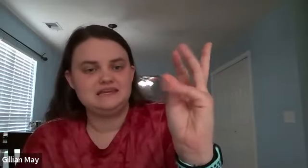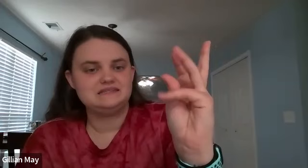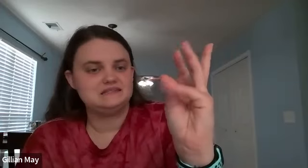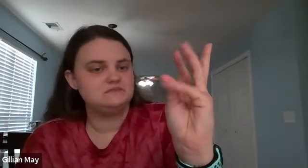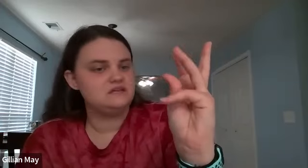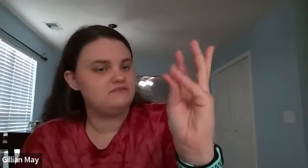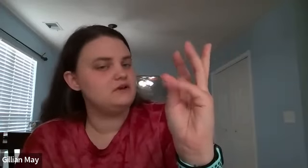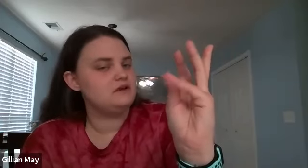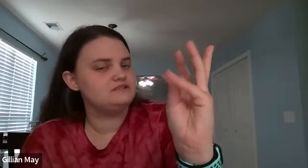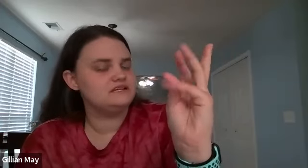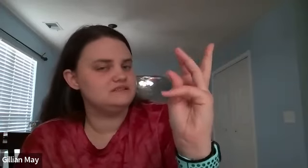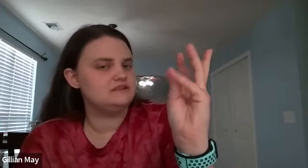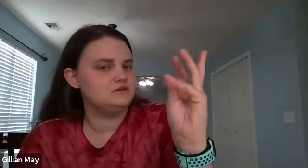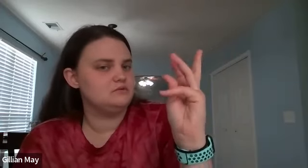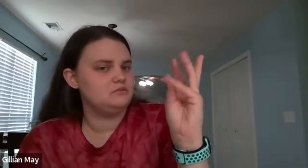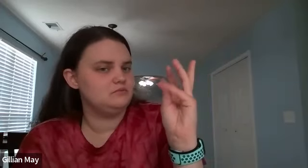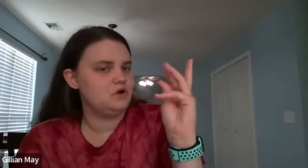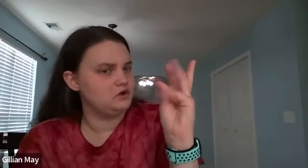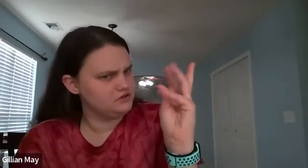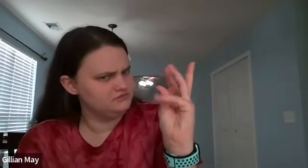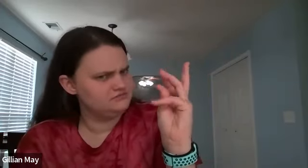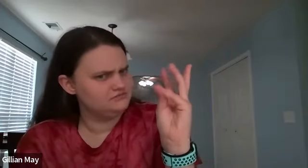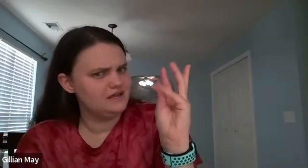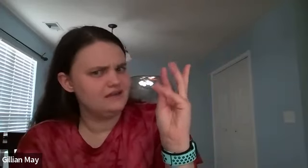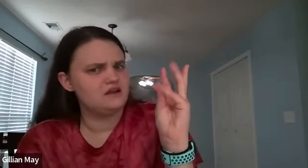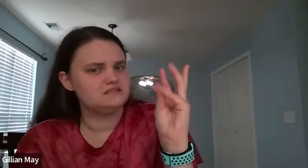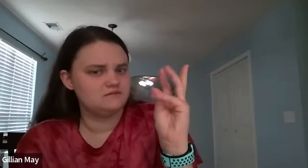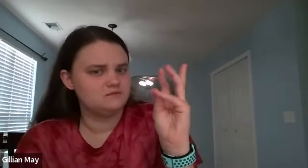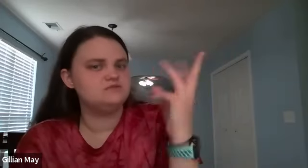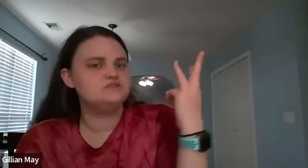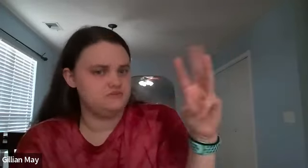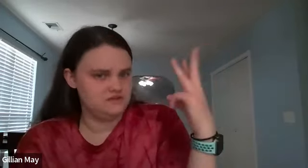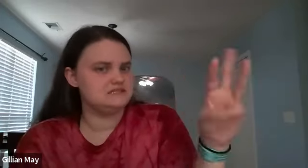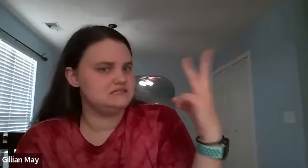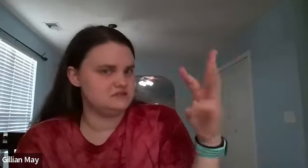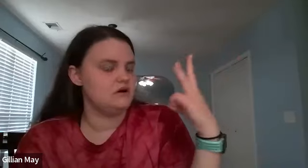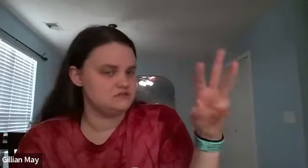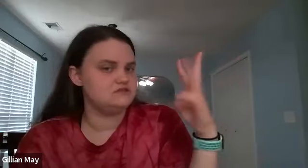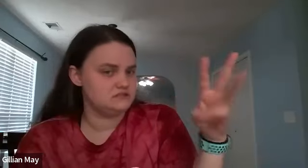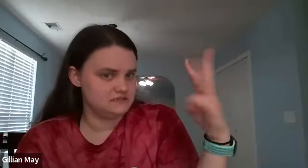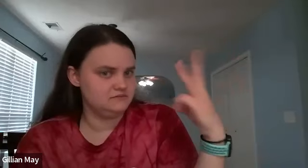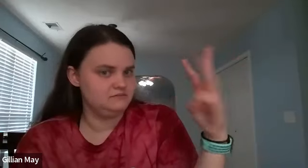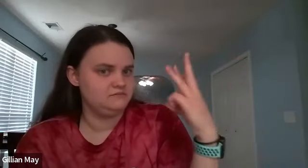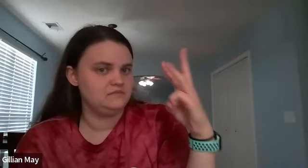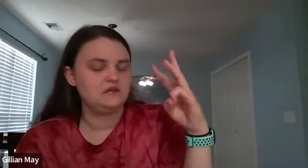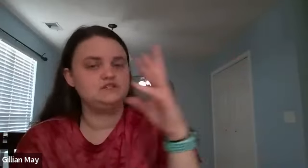is sometimes for others, it is a little harder and not as comfortable. So this is still also 16. There are 2